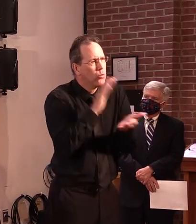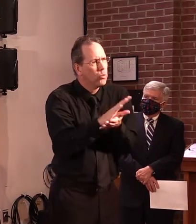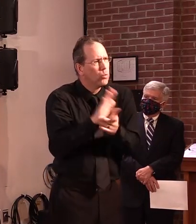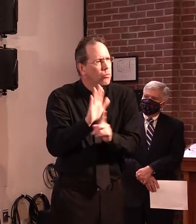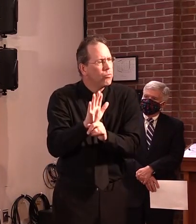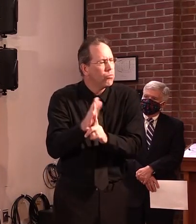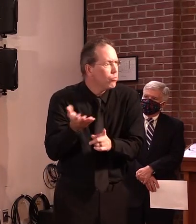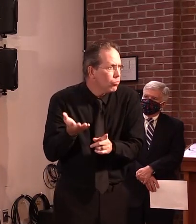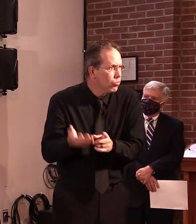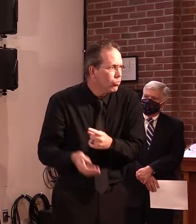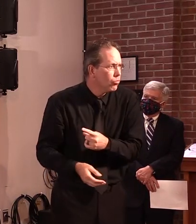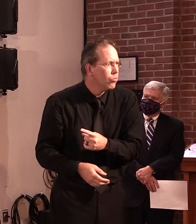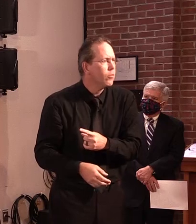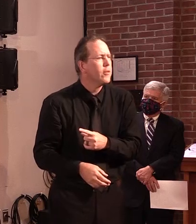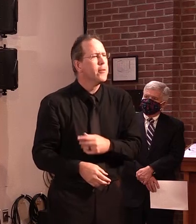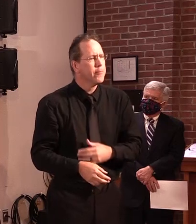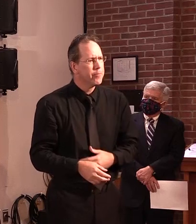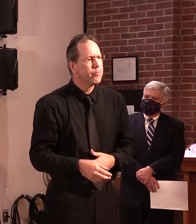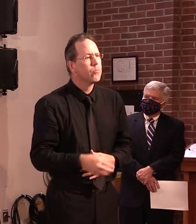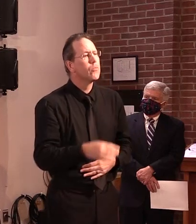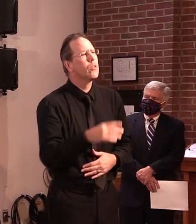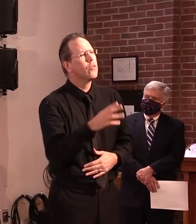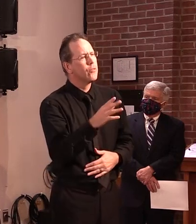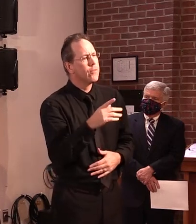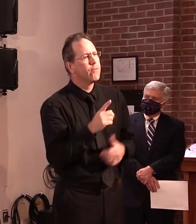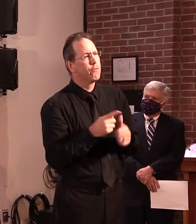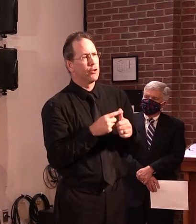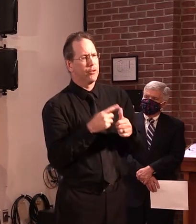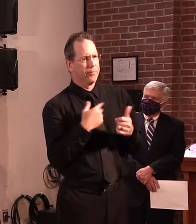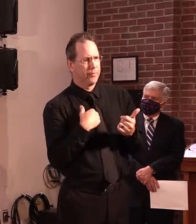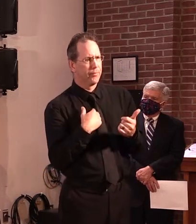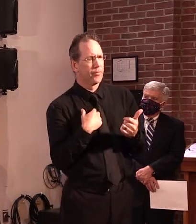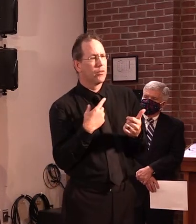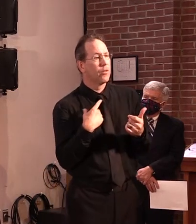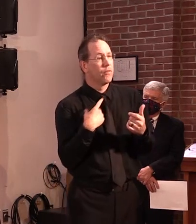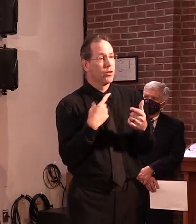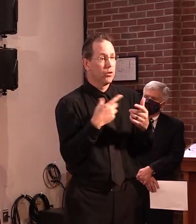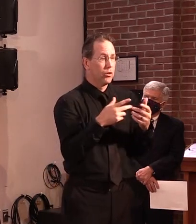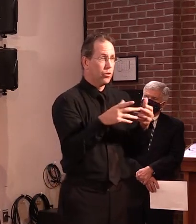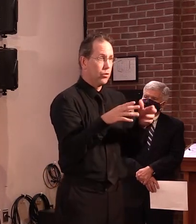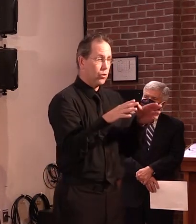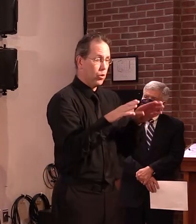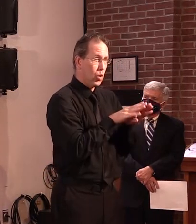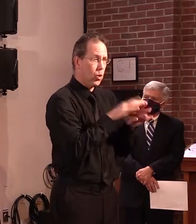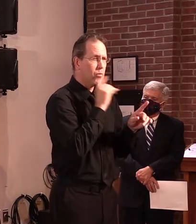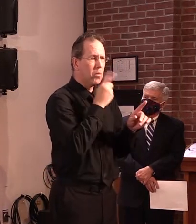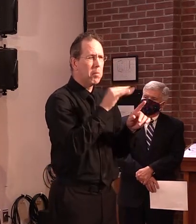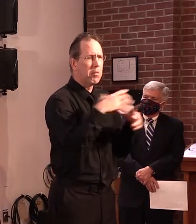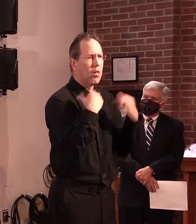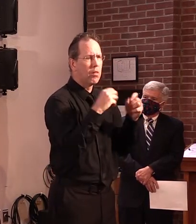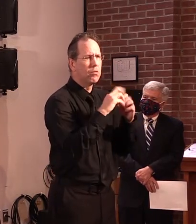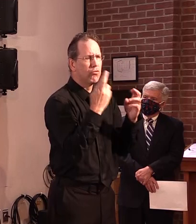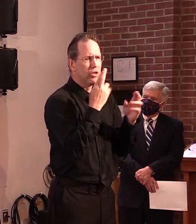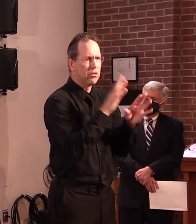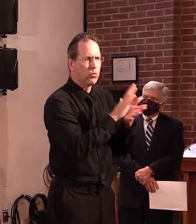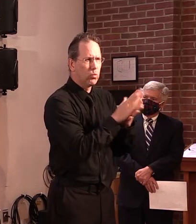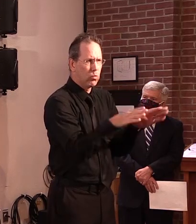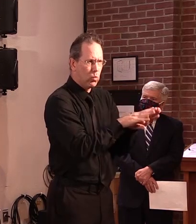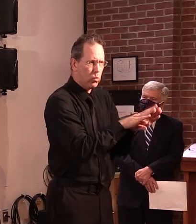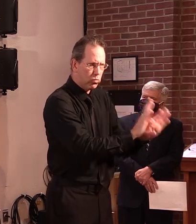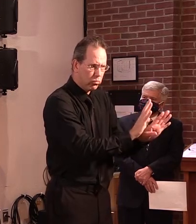health reasons to not open the school or to keep the school closed, and public health guidance regarding